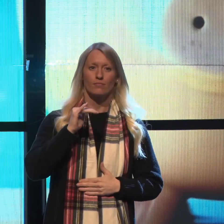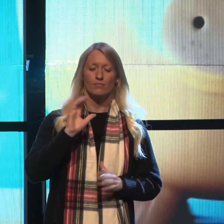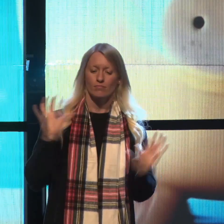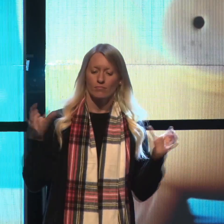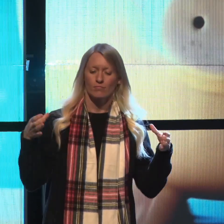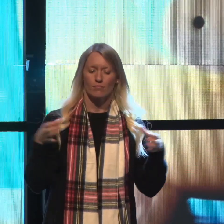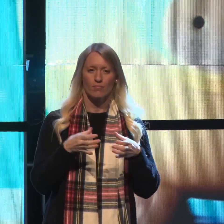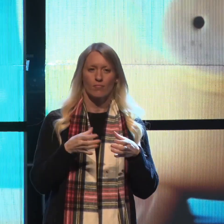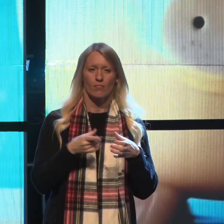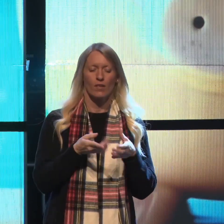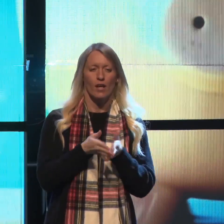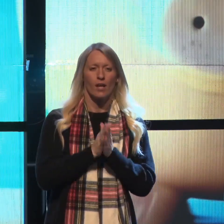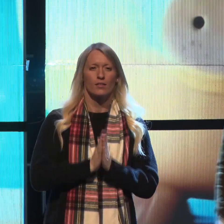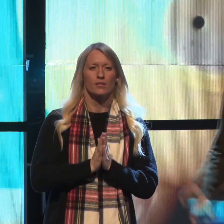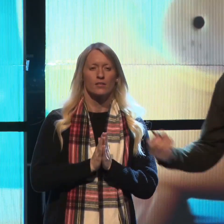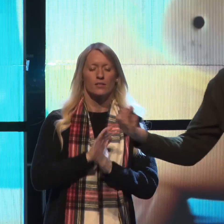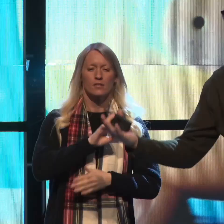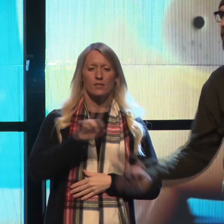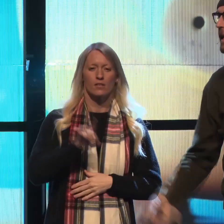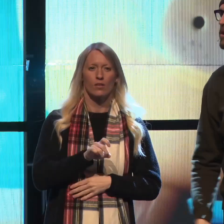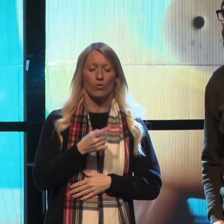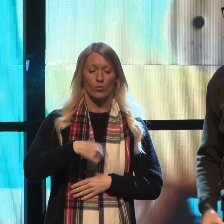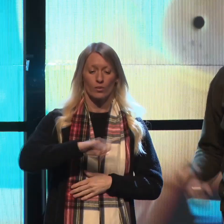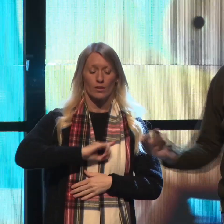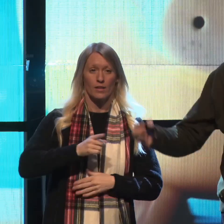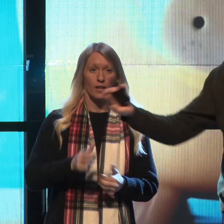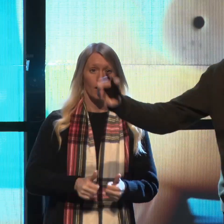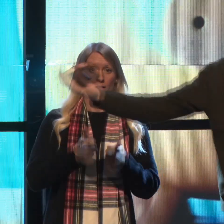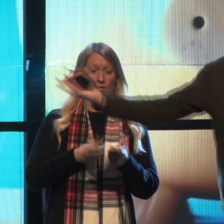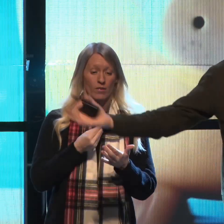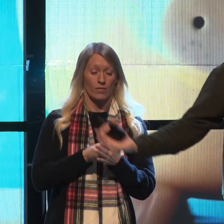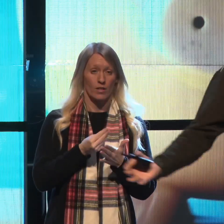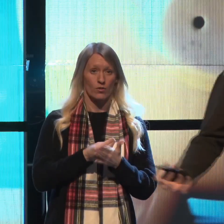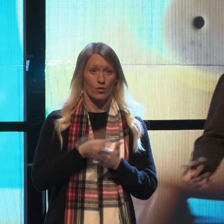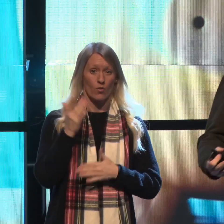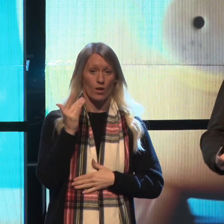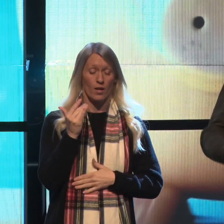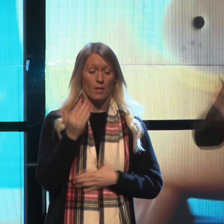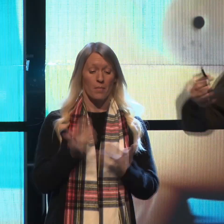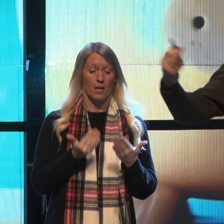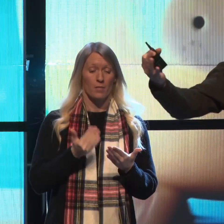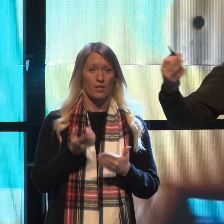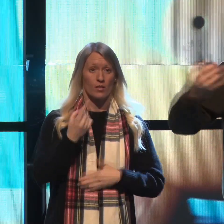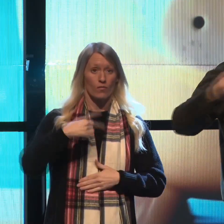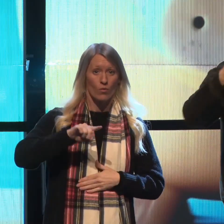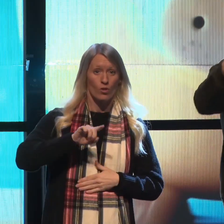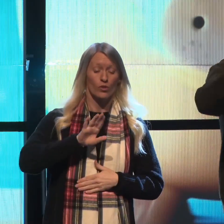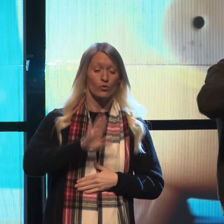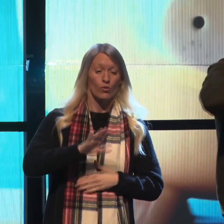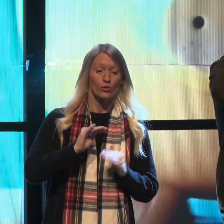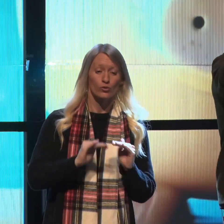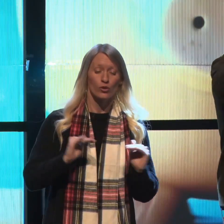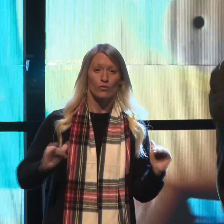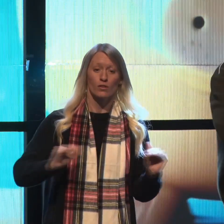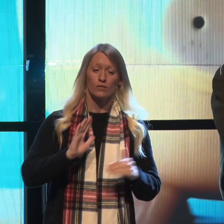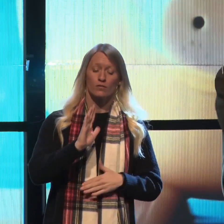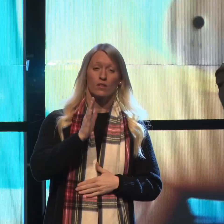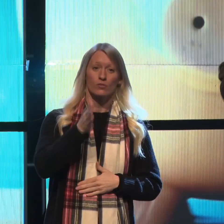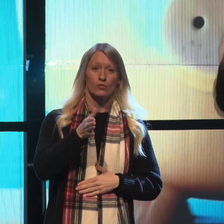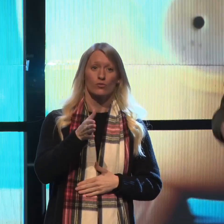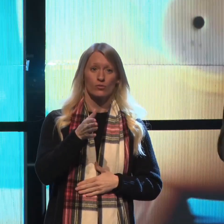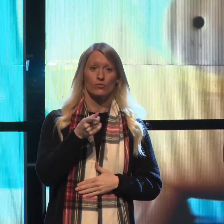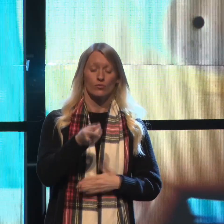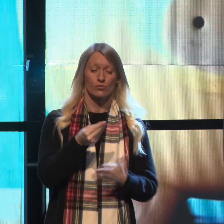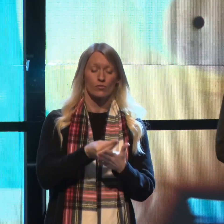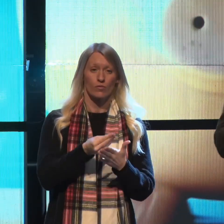financial why? Maybe part of your financial why is for your children's financial health later on, beyond you. Have